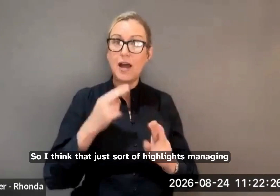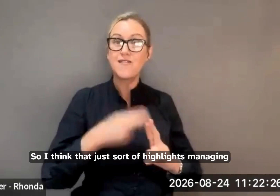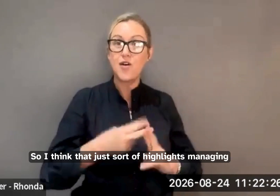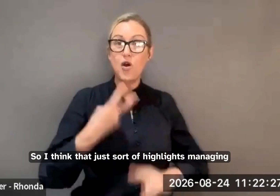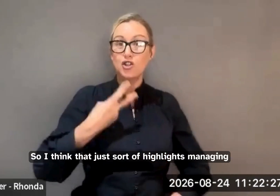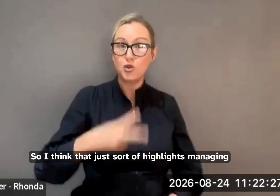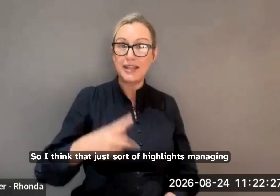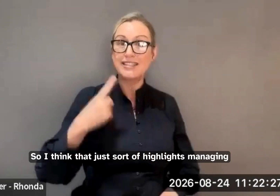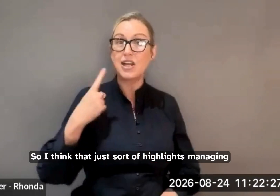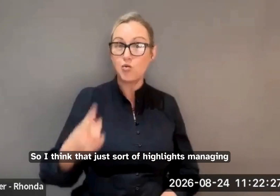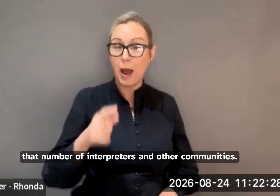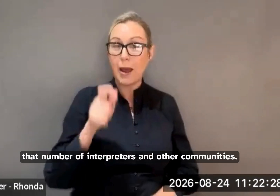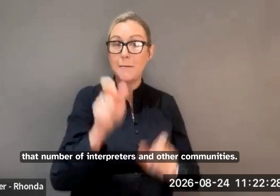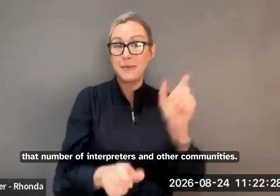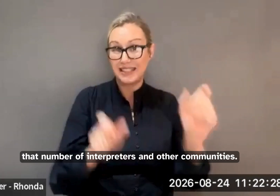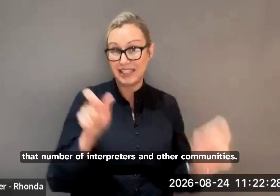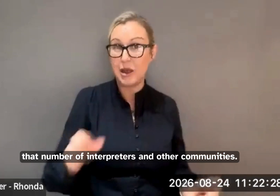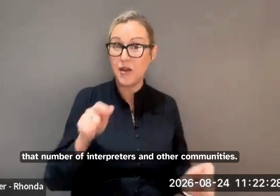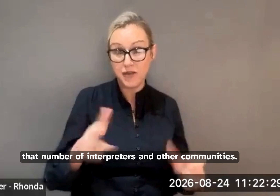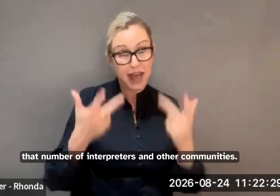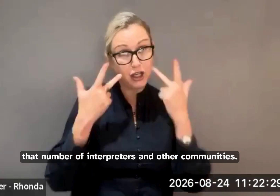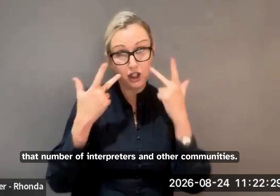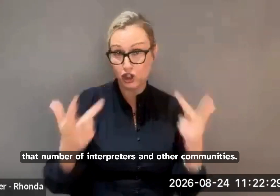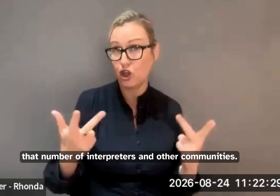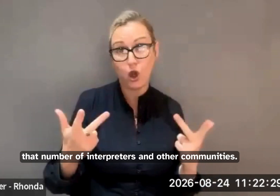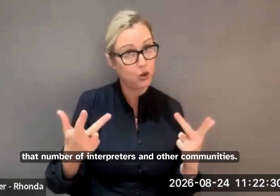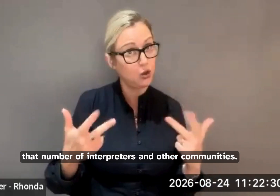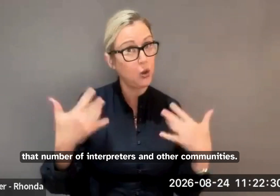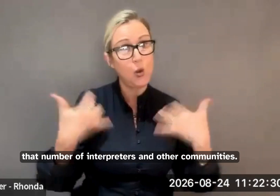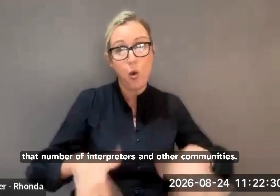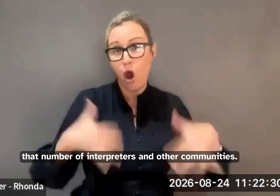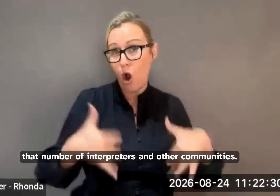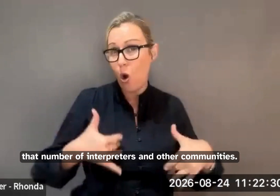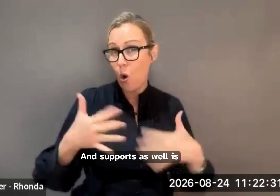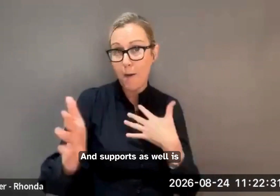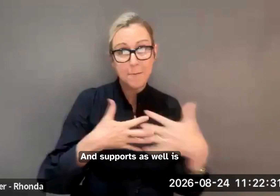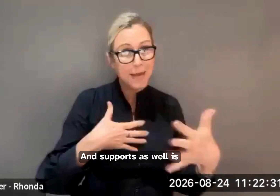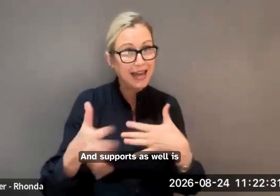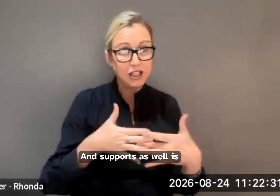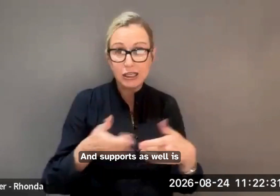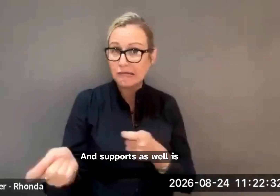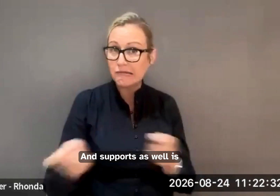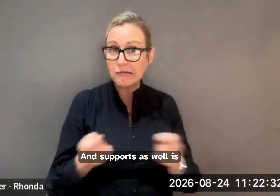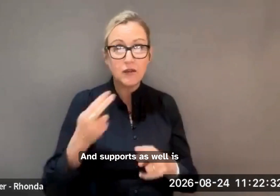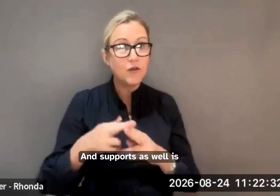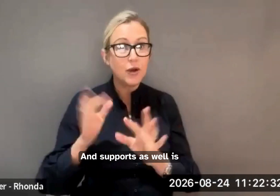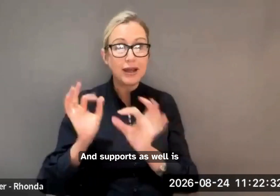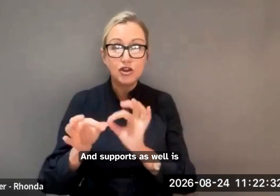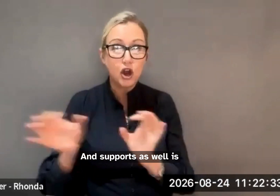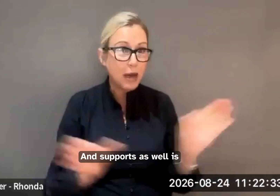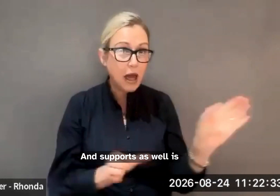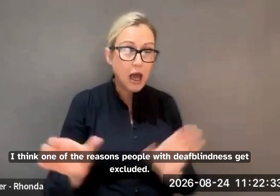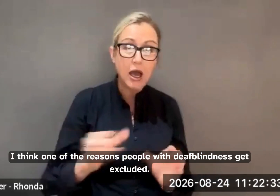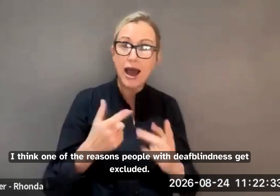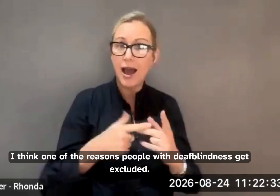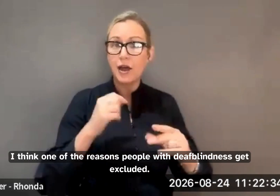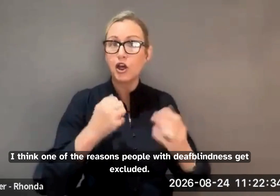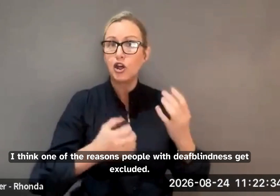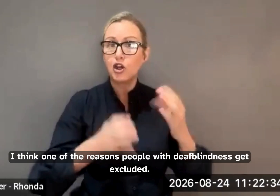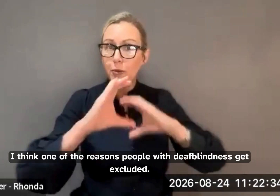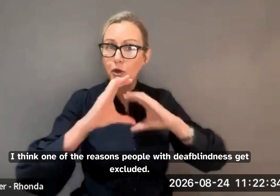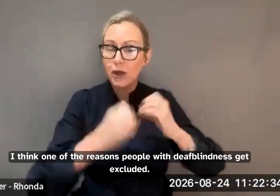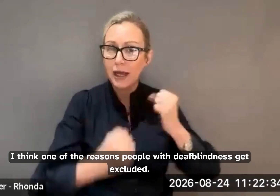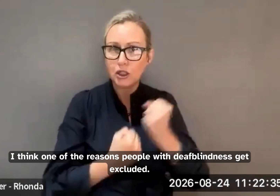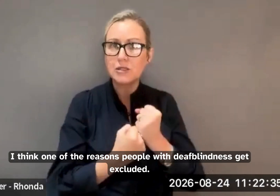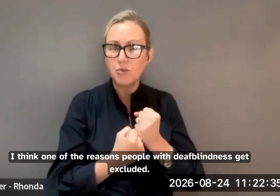sort of highlights managing that number of interpreters and other communication supports as well is I think